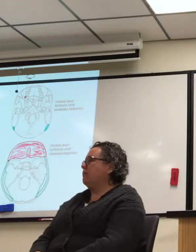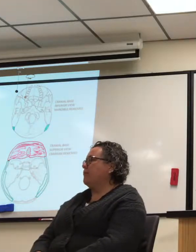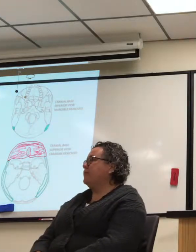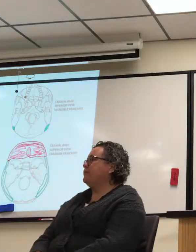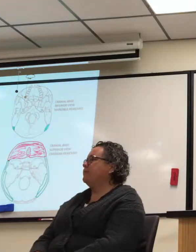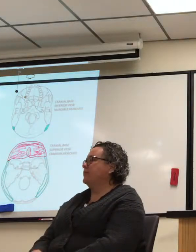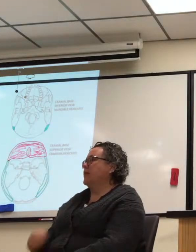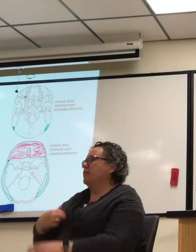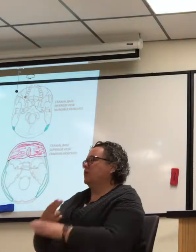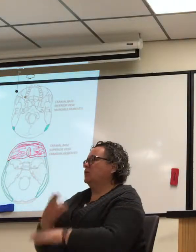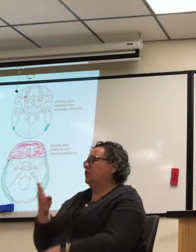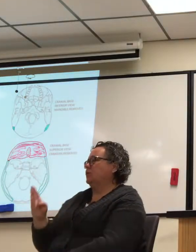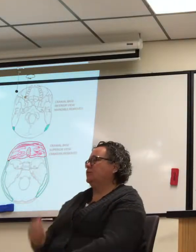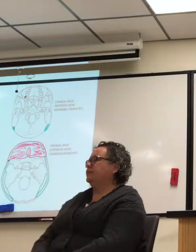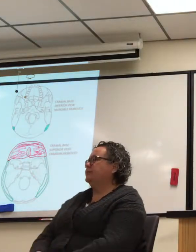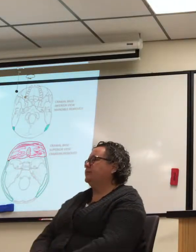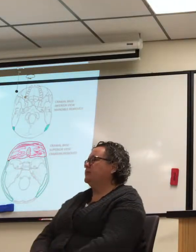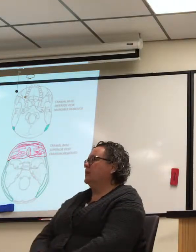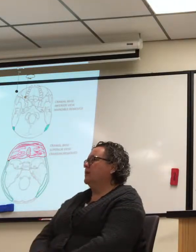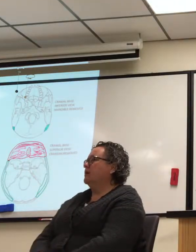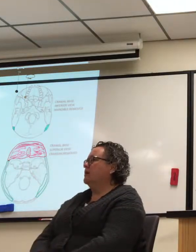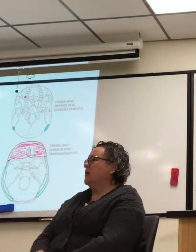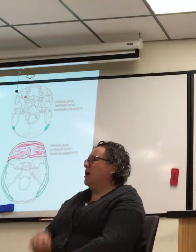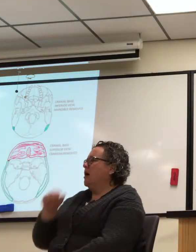I'll use blue.